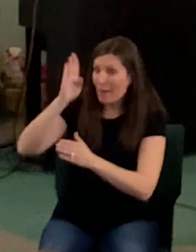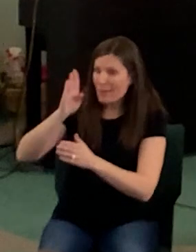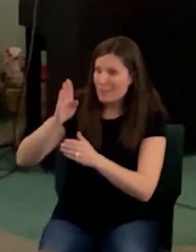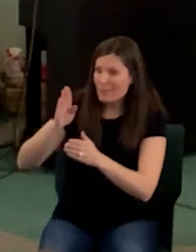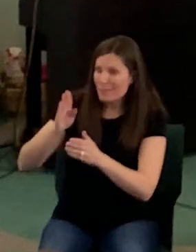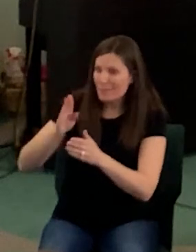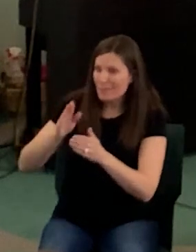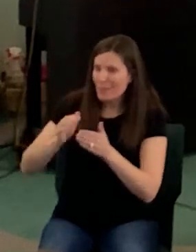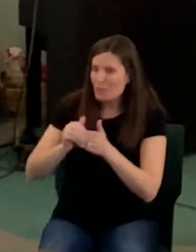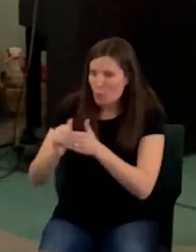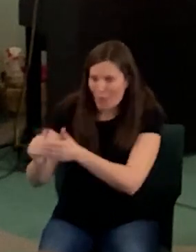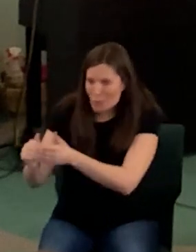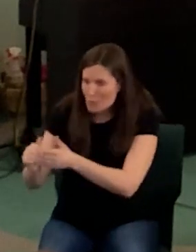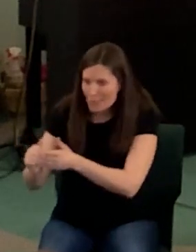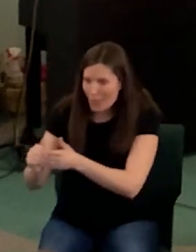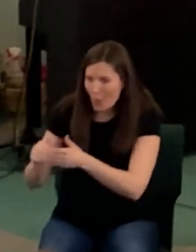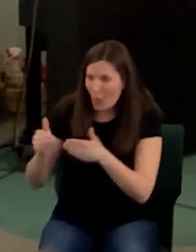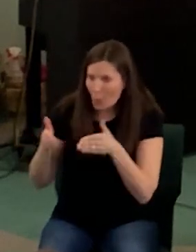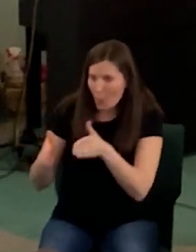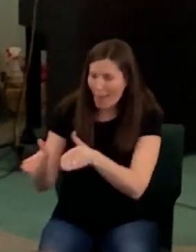provision along the way.